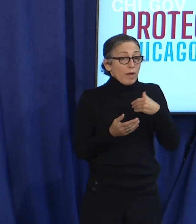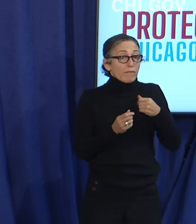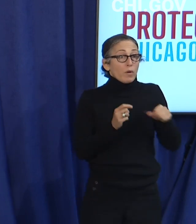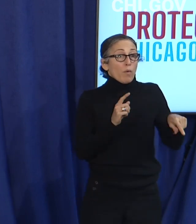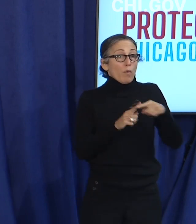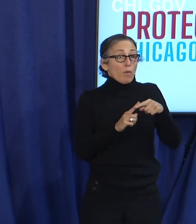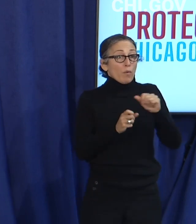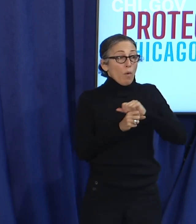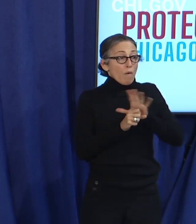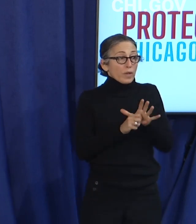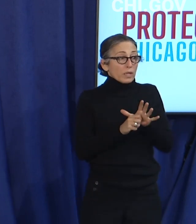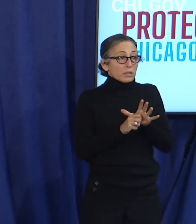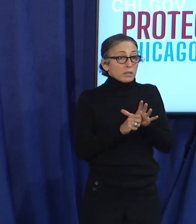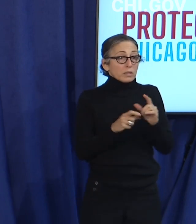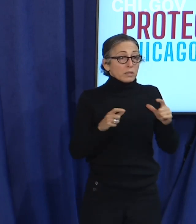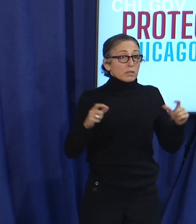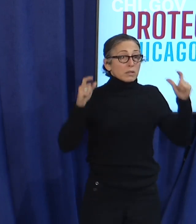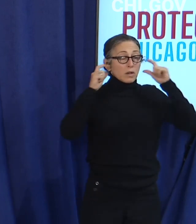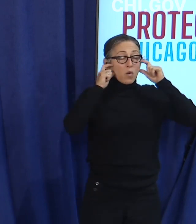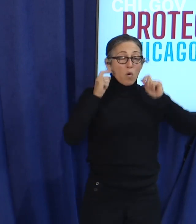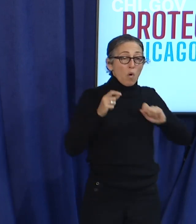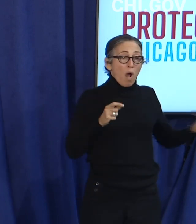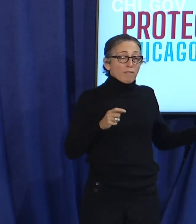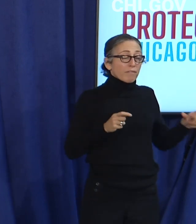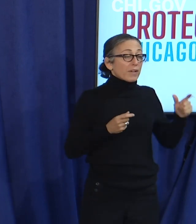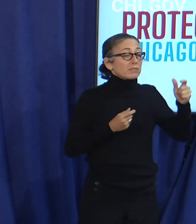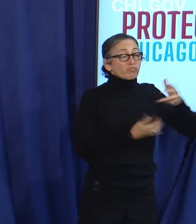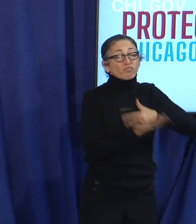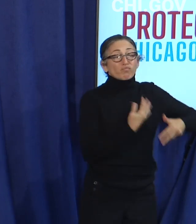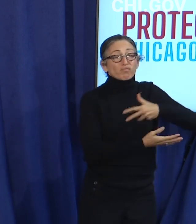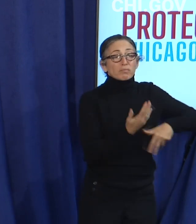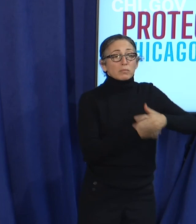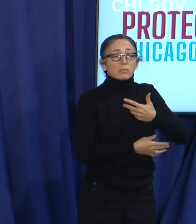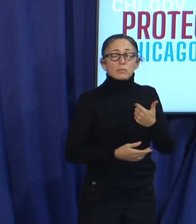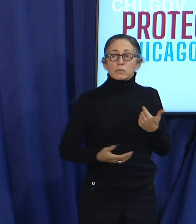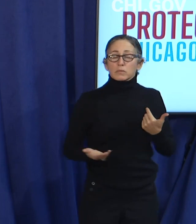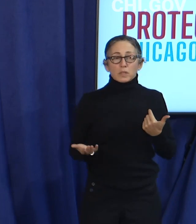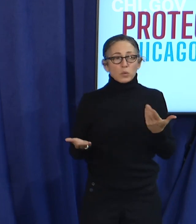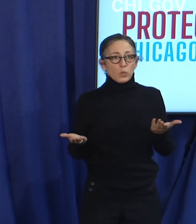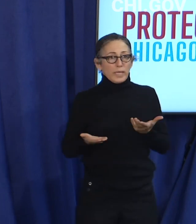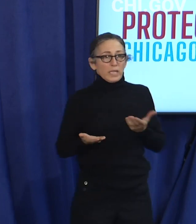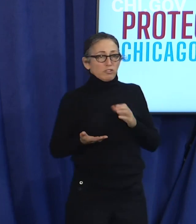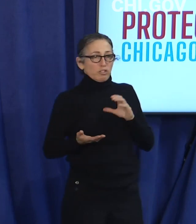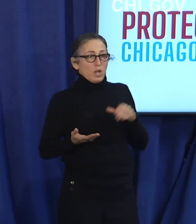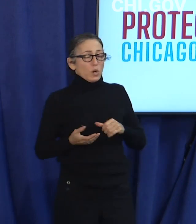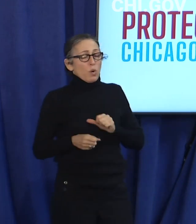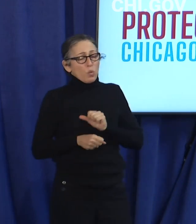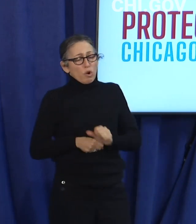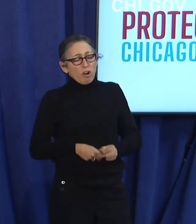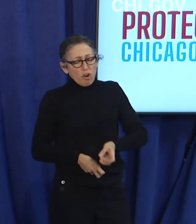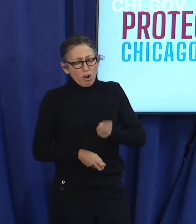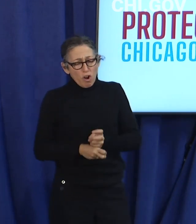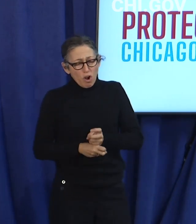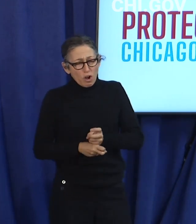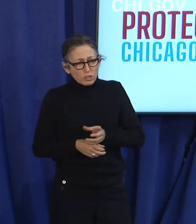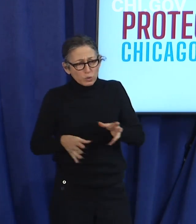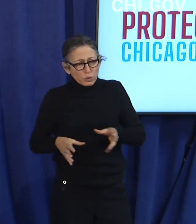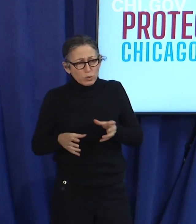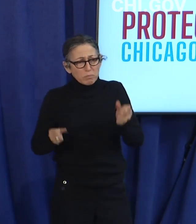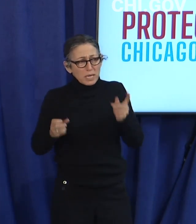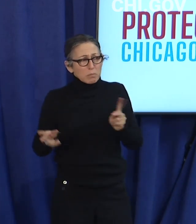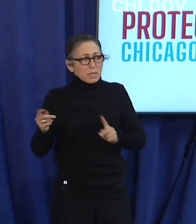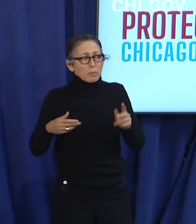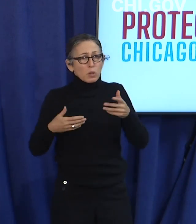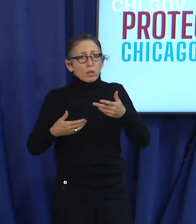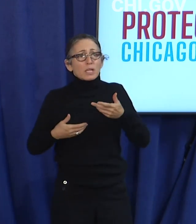weren't wearing masks. And it's when we're working as hard as we are as a city, and so many people have made so many